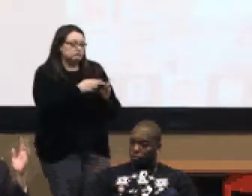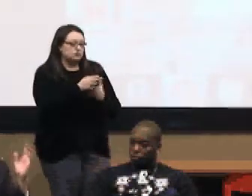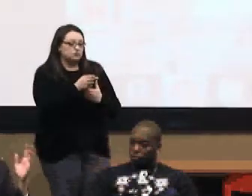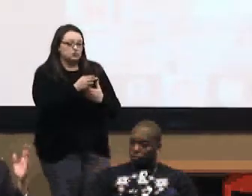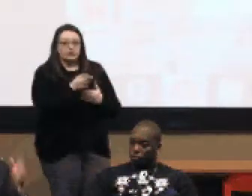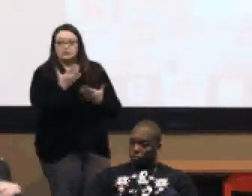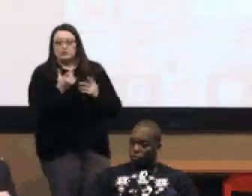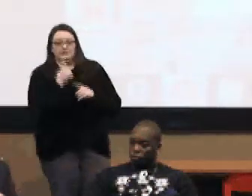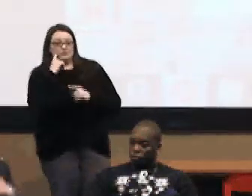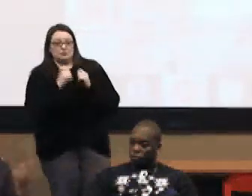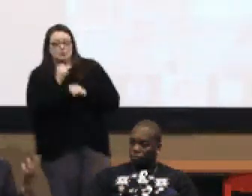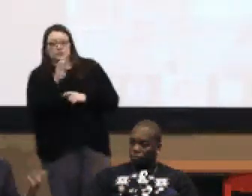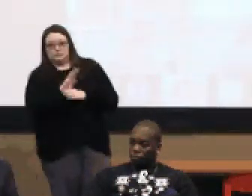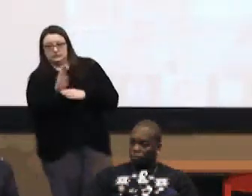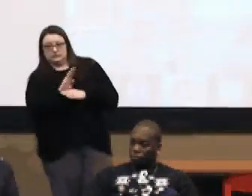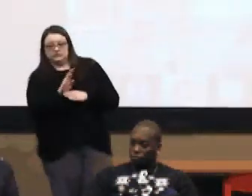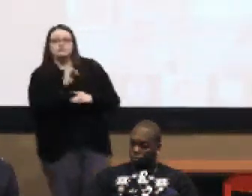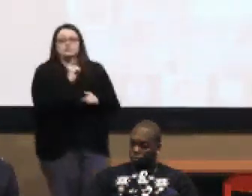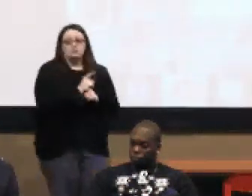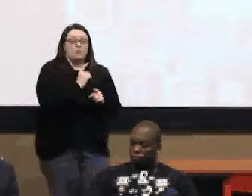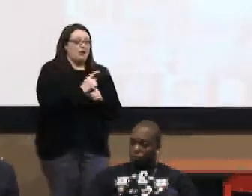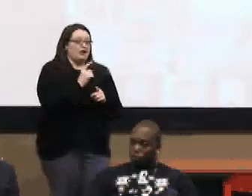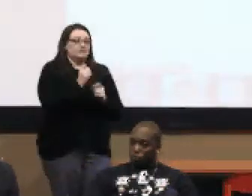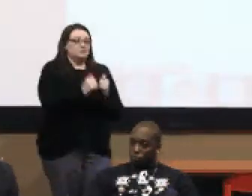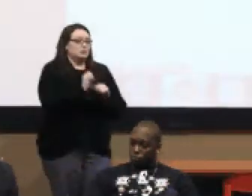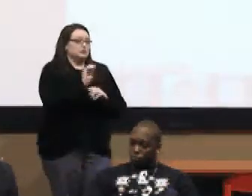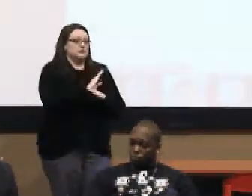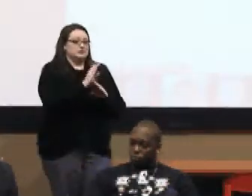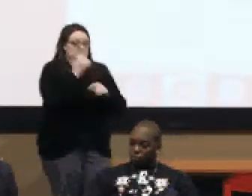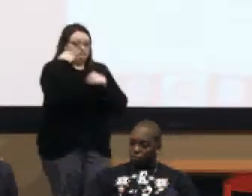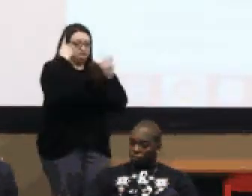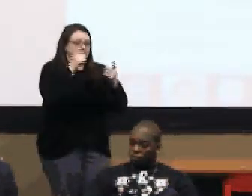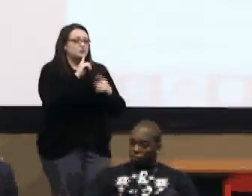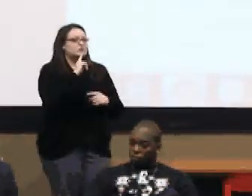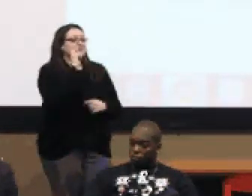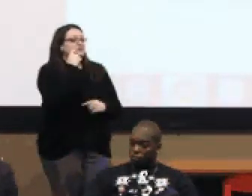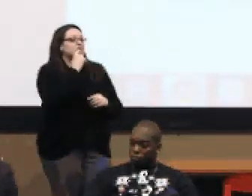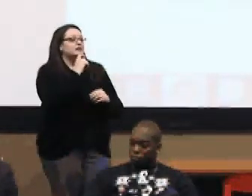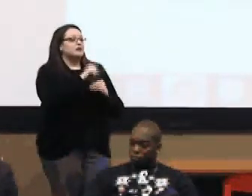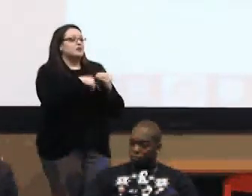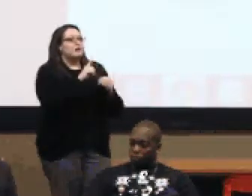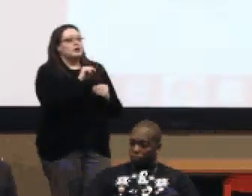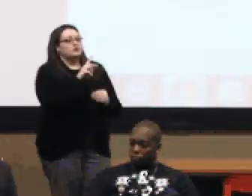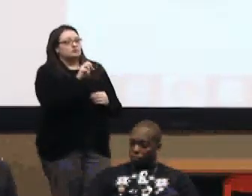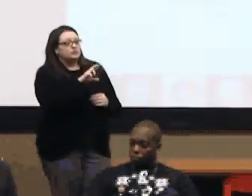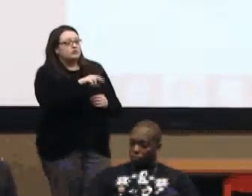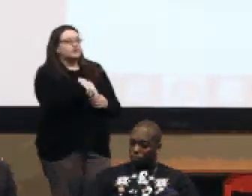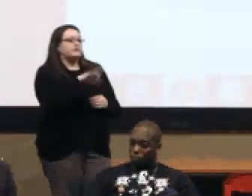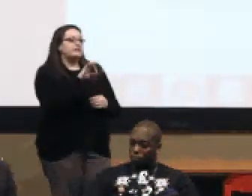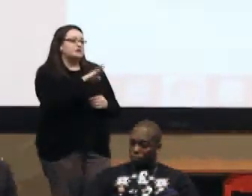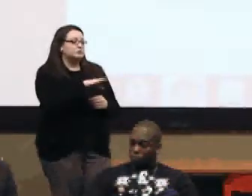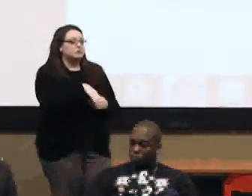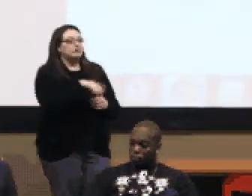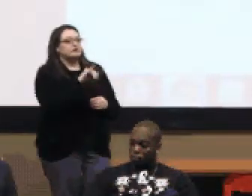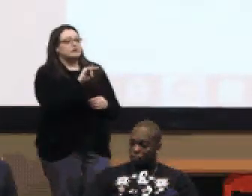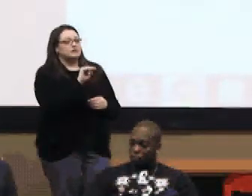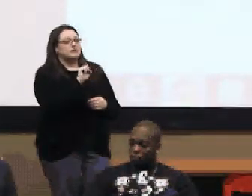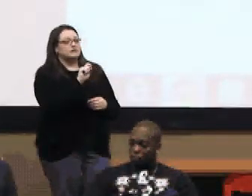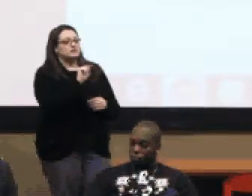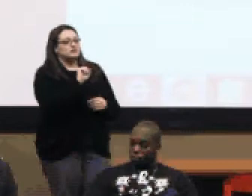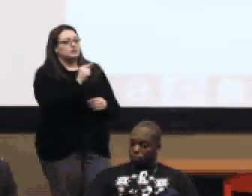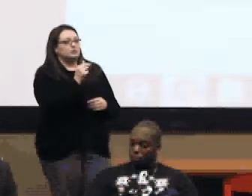know, It's probably for most businesses. throughout history even. And the thing that's neat about Twitter and Facebook and all these sorts of things, Instagram, is that we